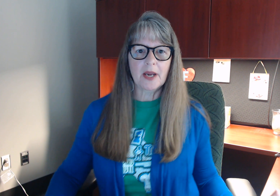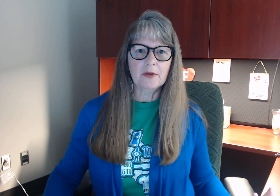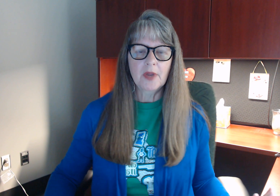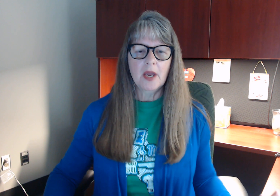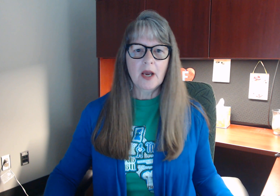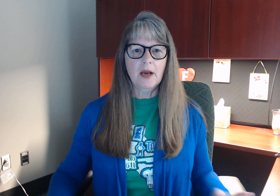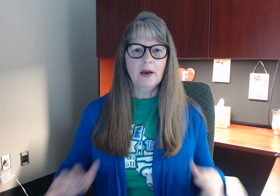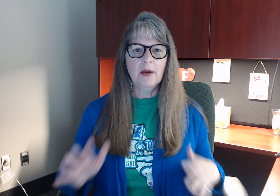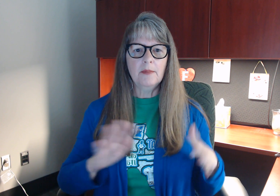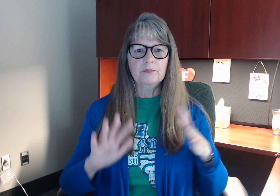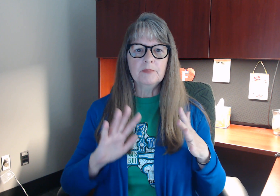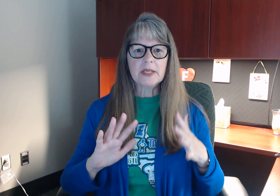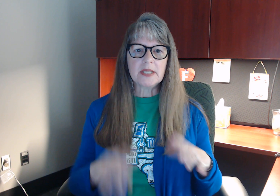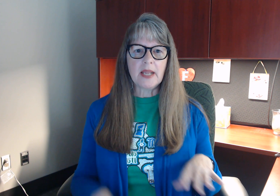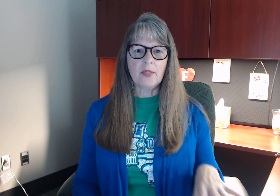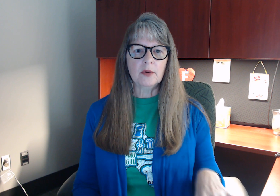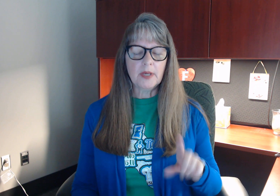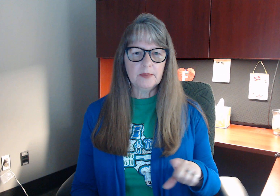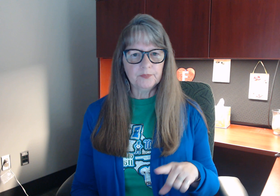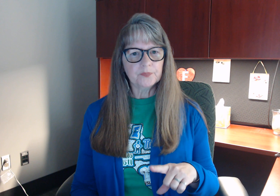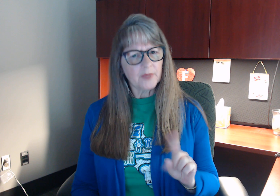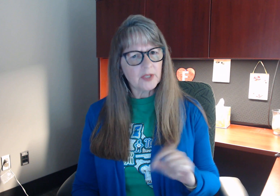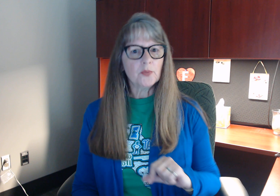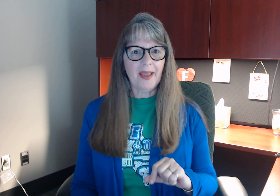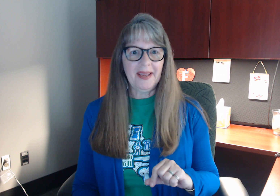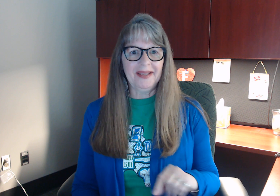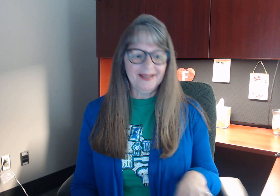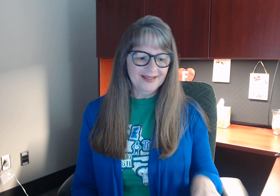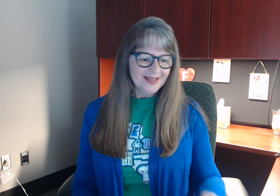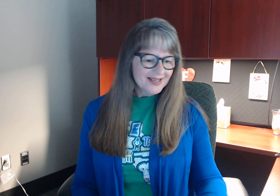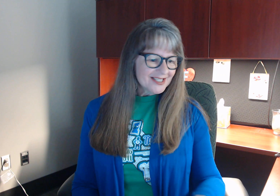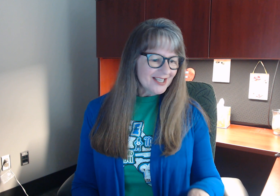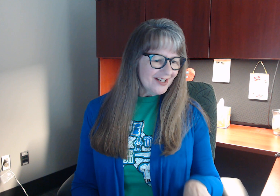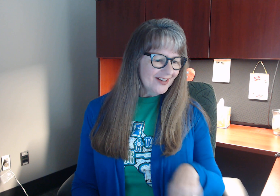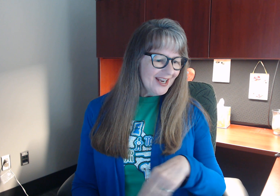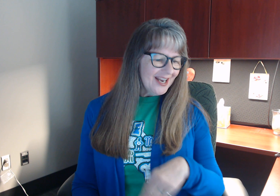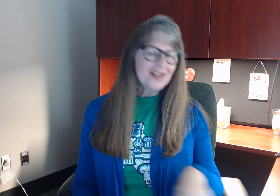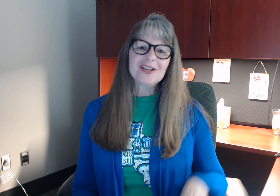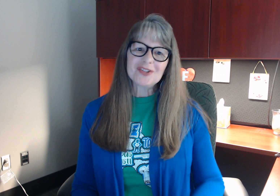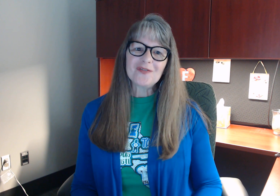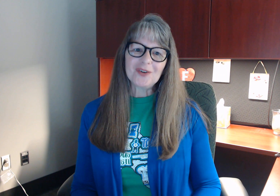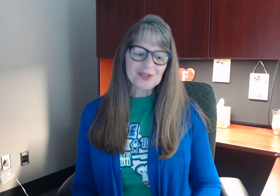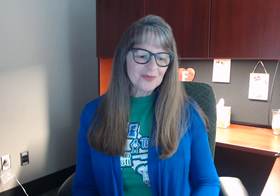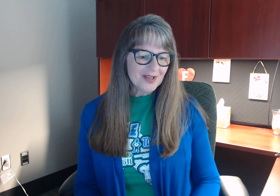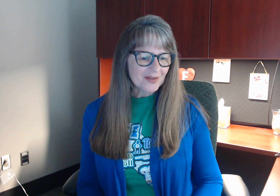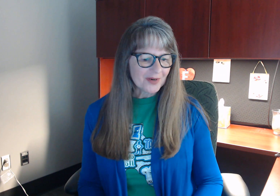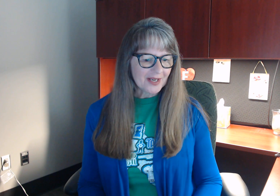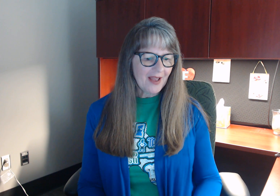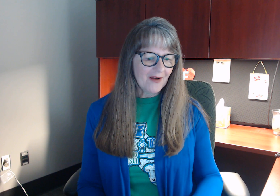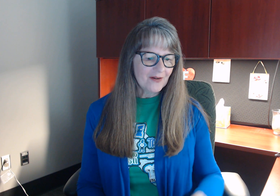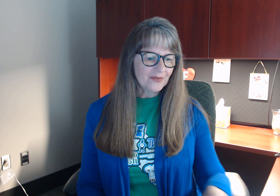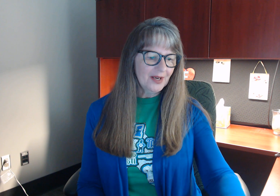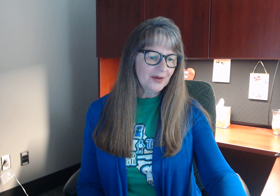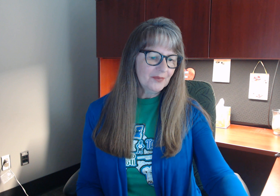of mixed together, but that's okay. So anyway, so the first one that we're going to have